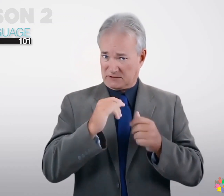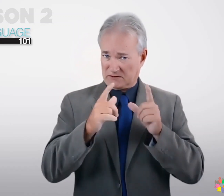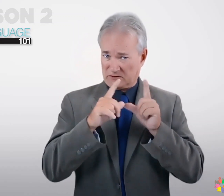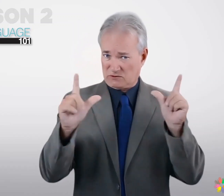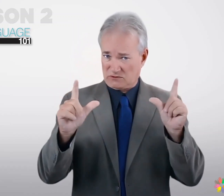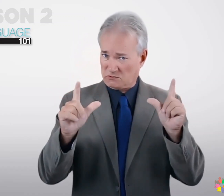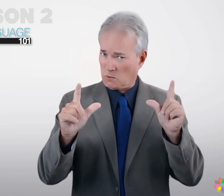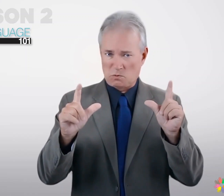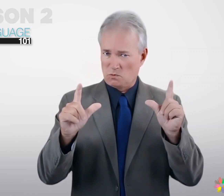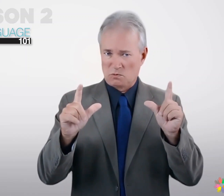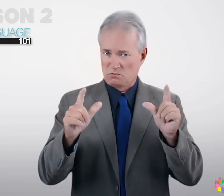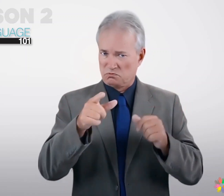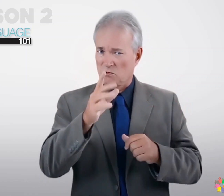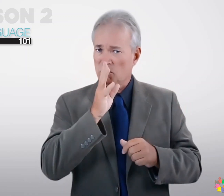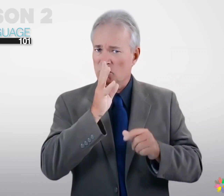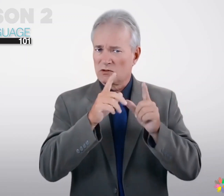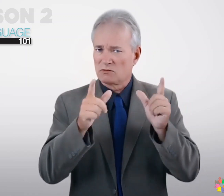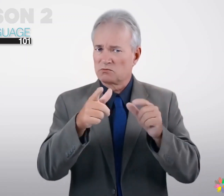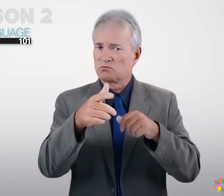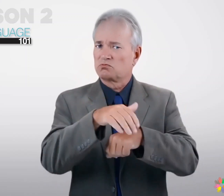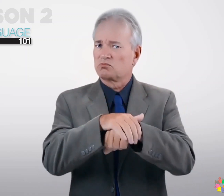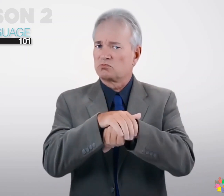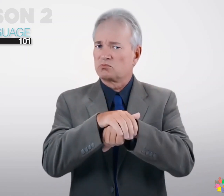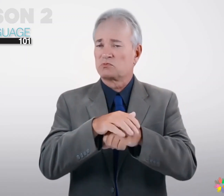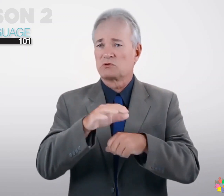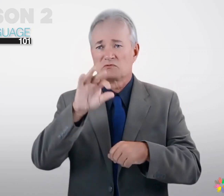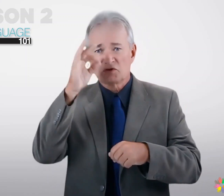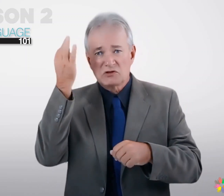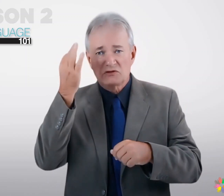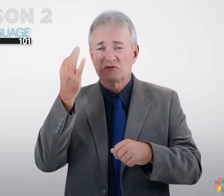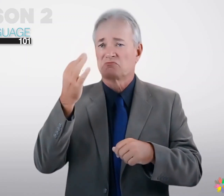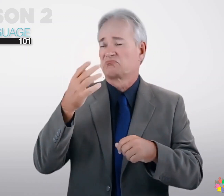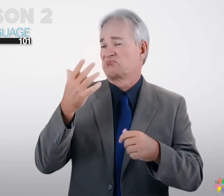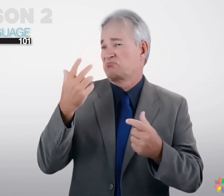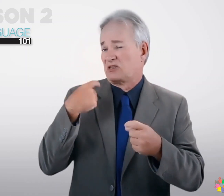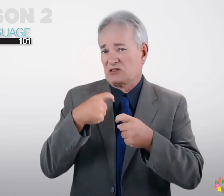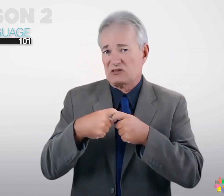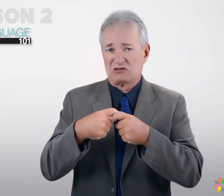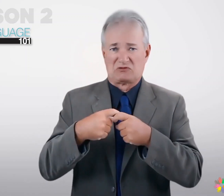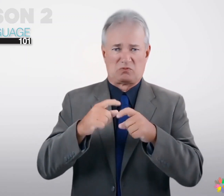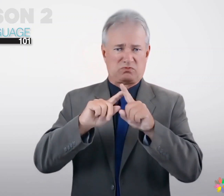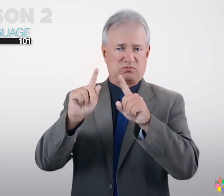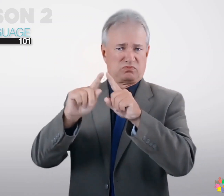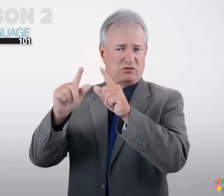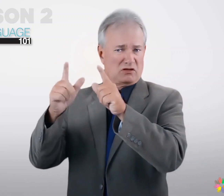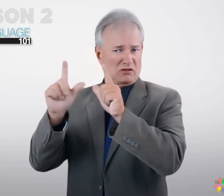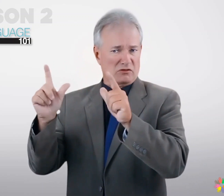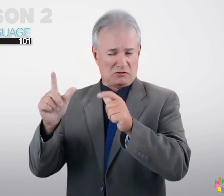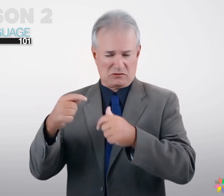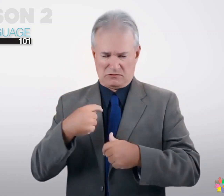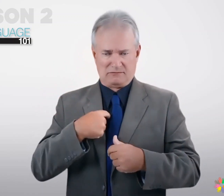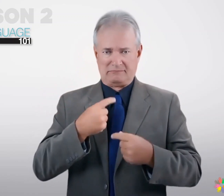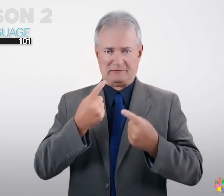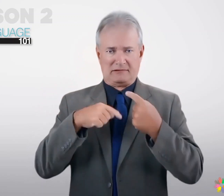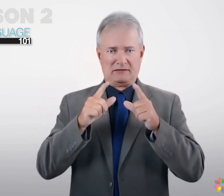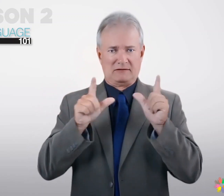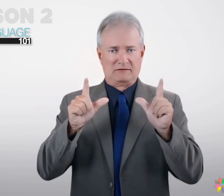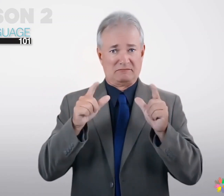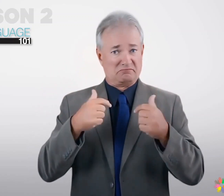Let me ask, do we share the same language? Well, no. You speak English or French or Spanish, whatever it is. I use sign